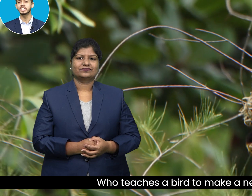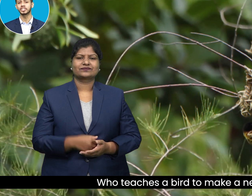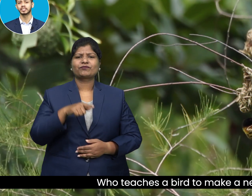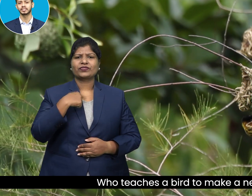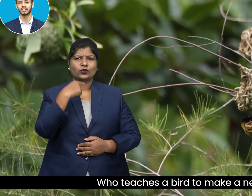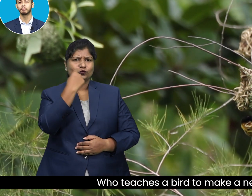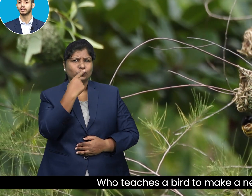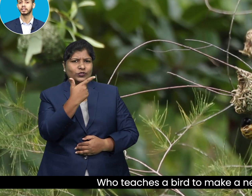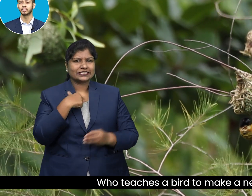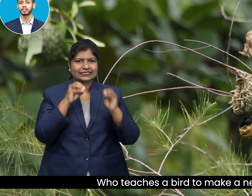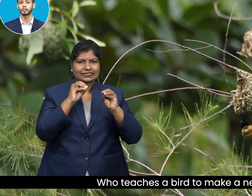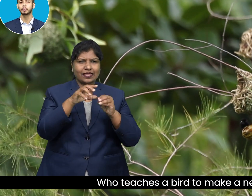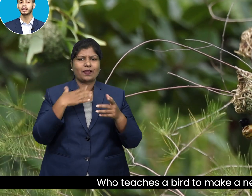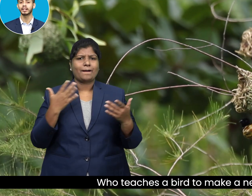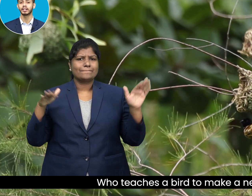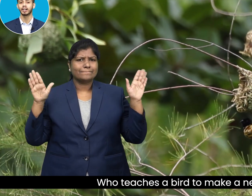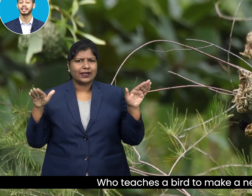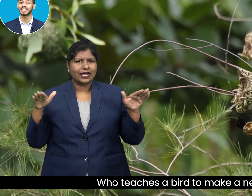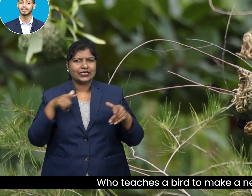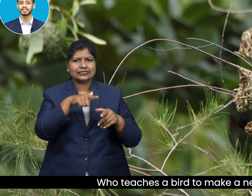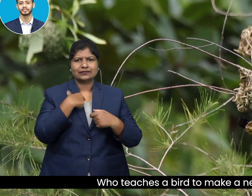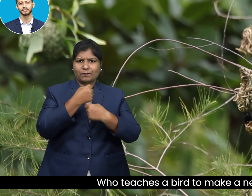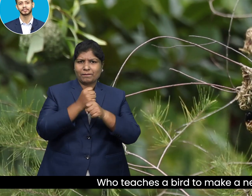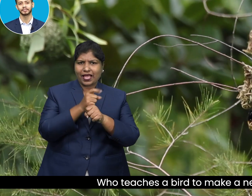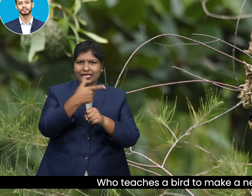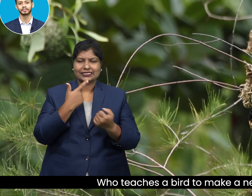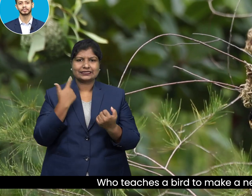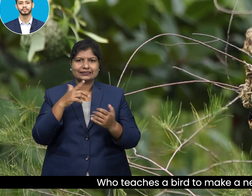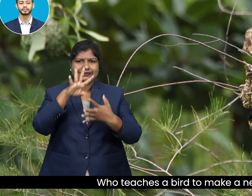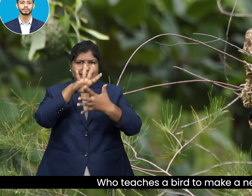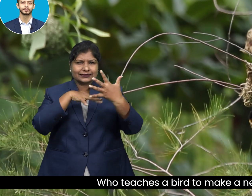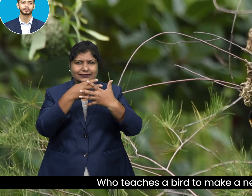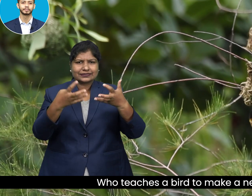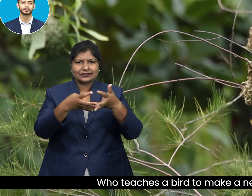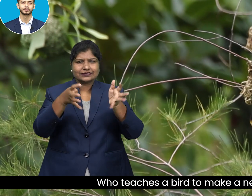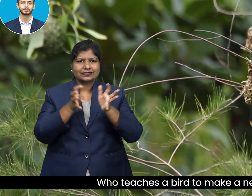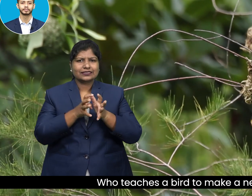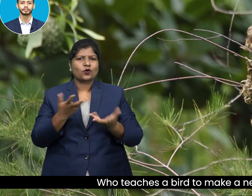Who teaches a bird to make a nest?